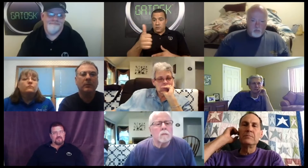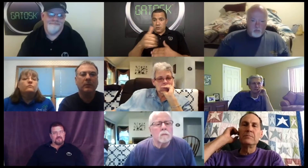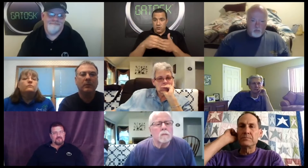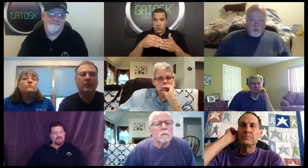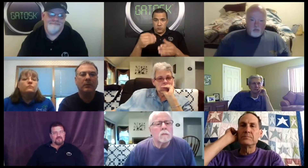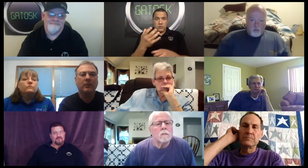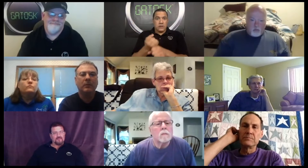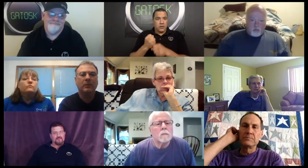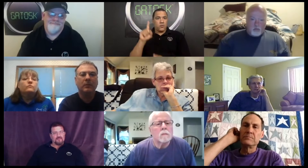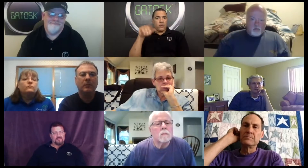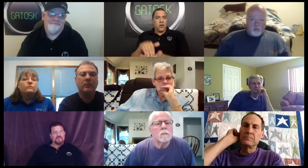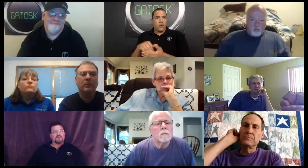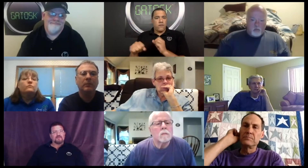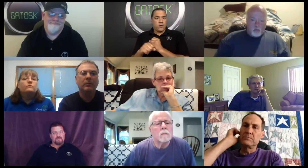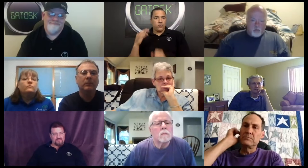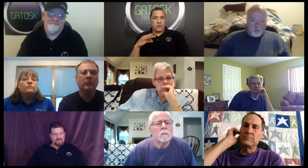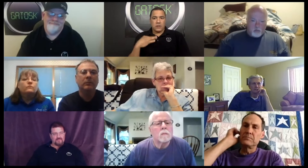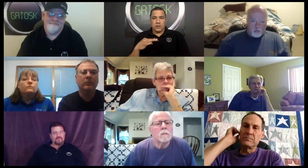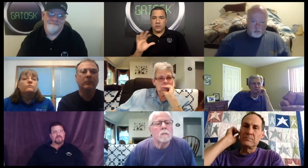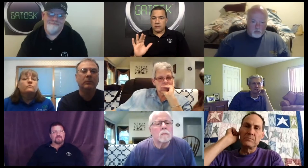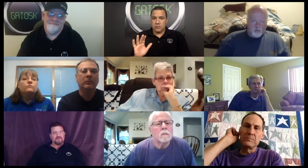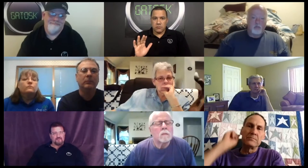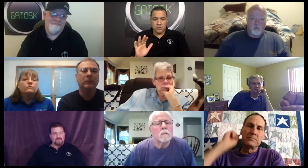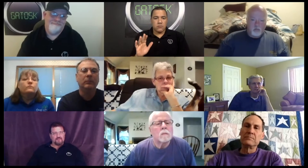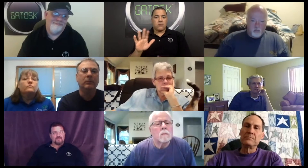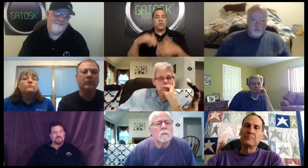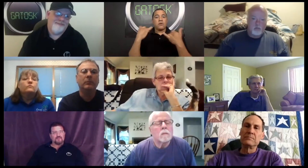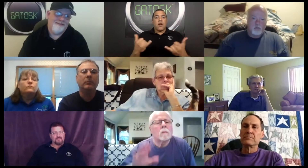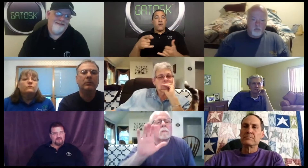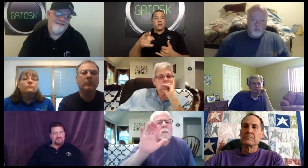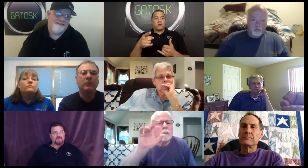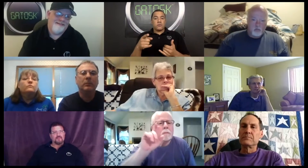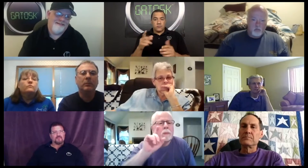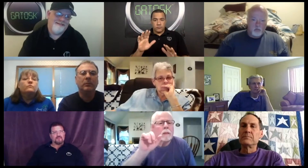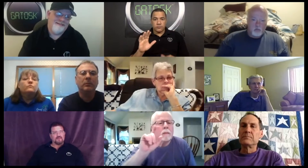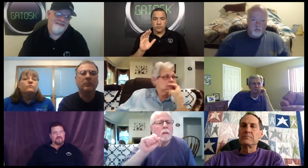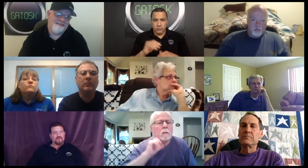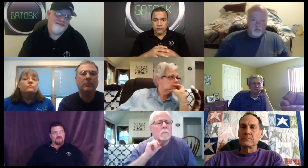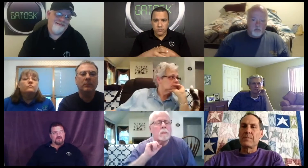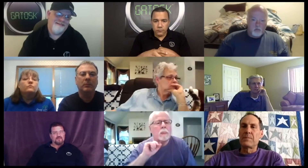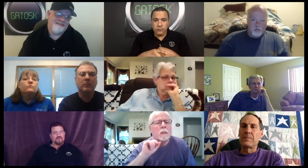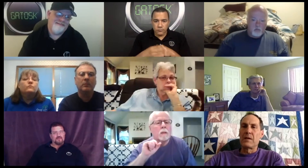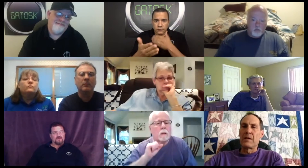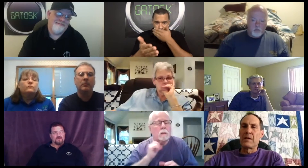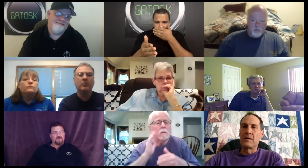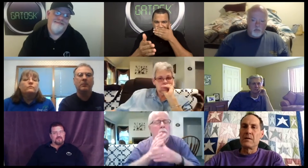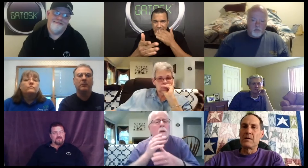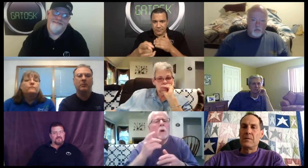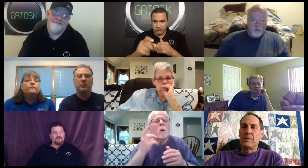So you buy $10 worth, you get 1,000 advertising credits. Now, go ahead. Sorry